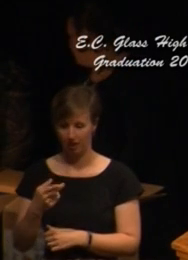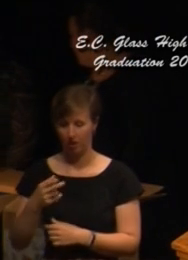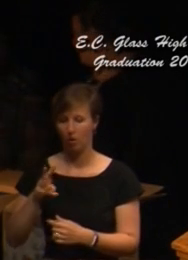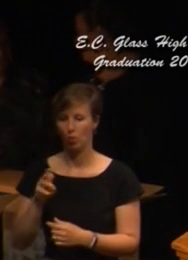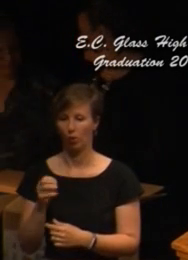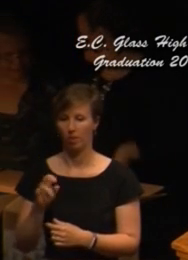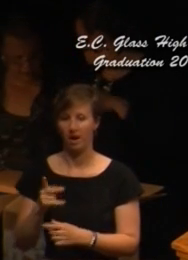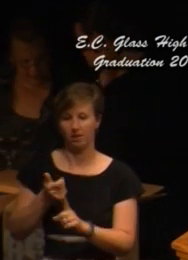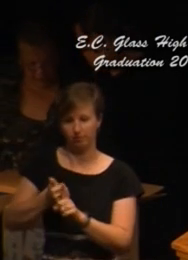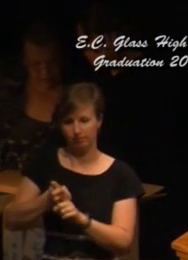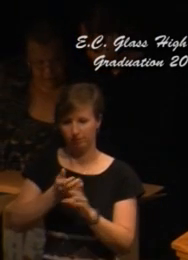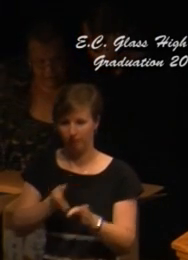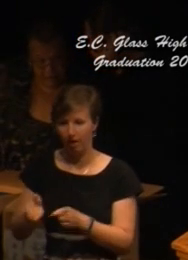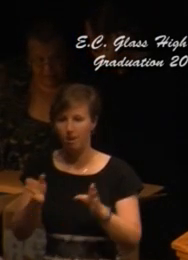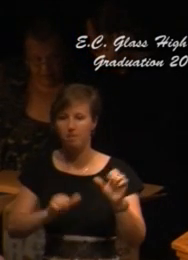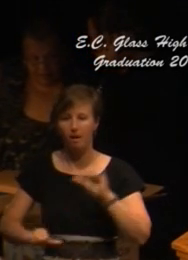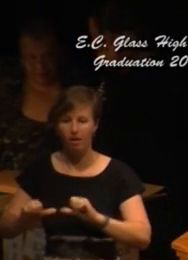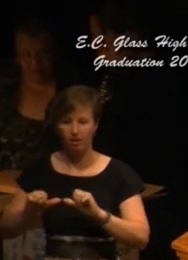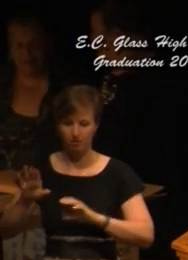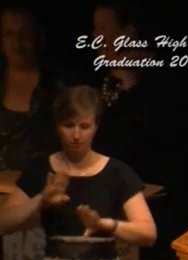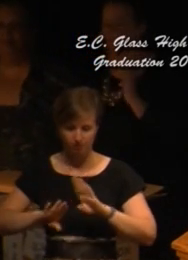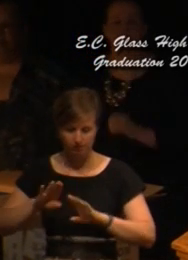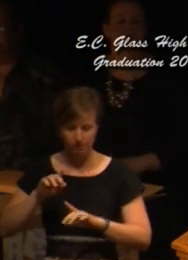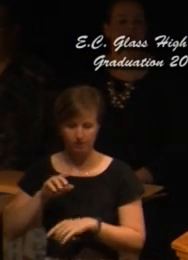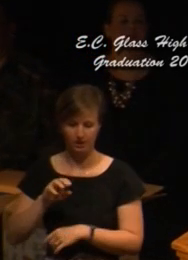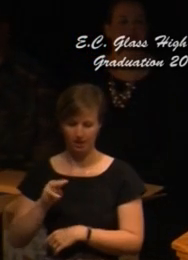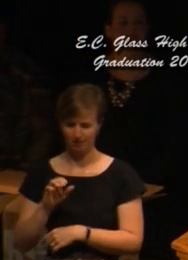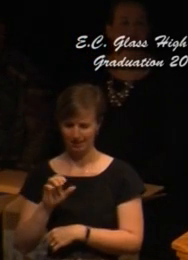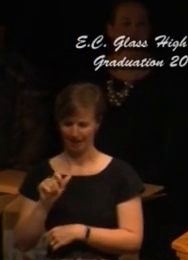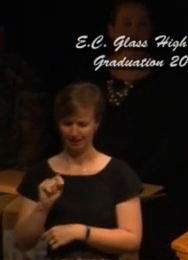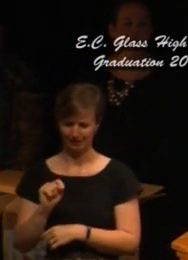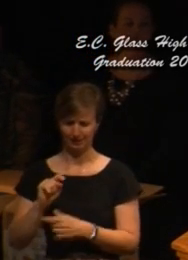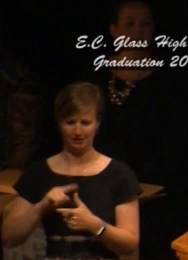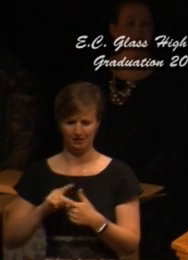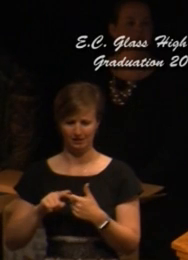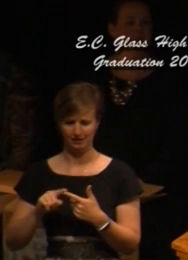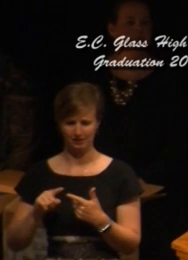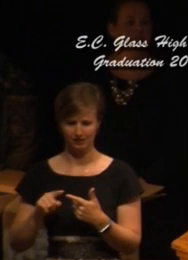study biological sciences at NCANT.